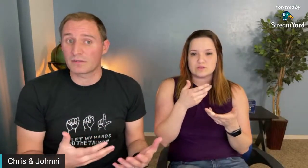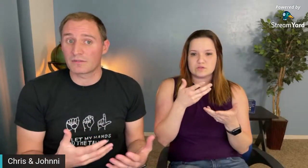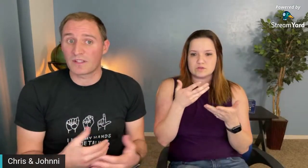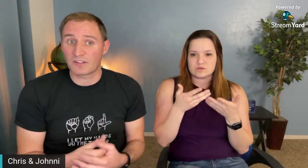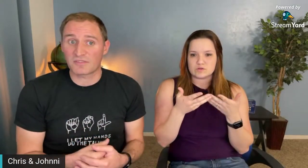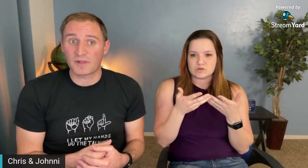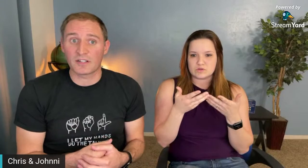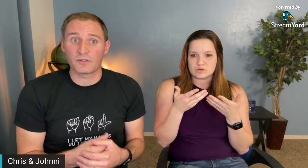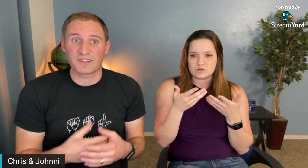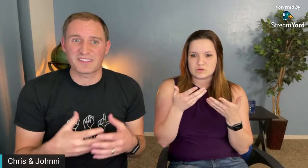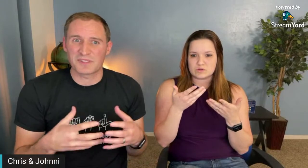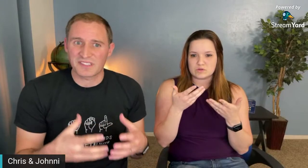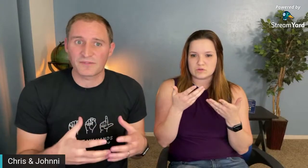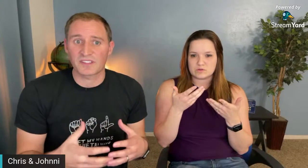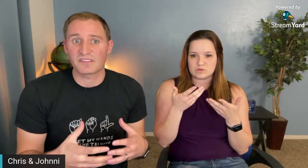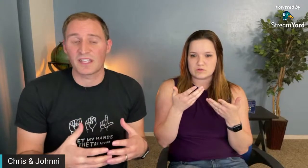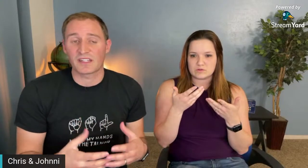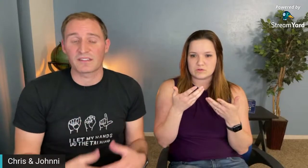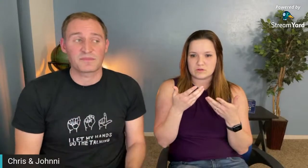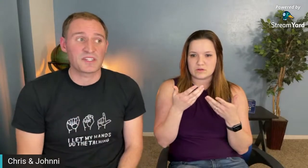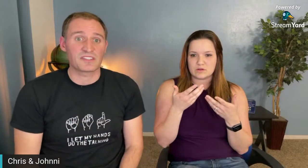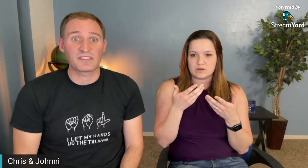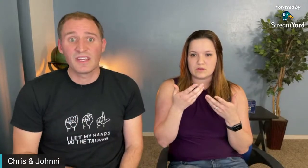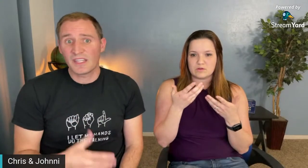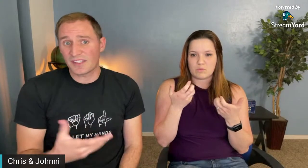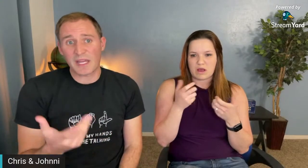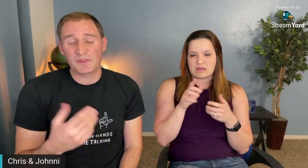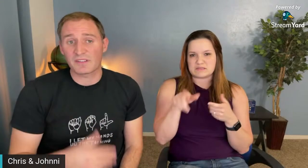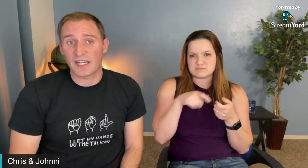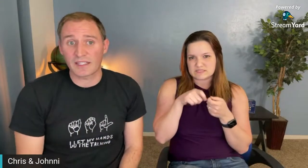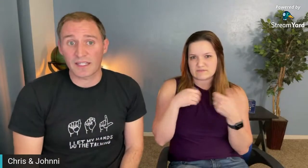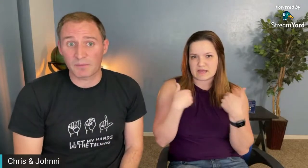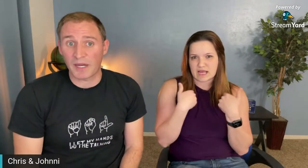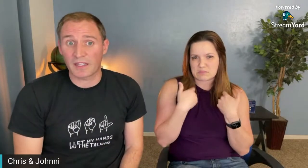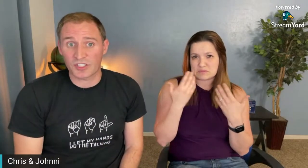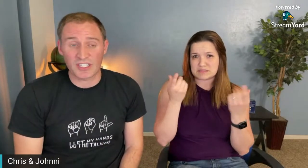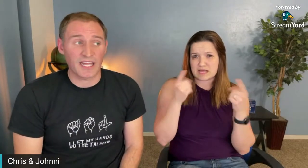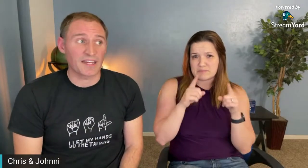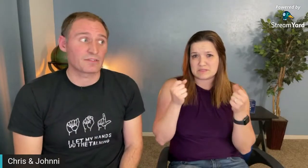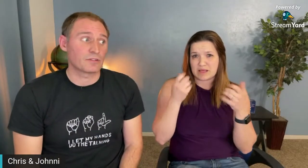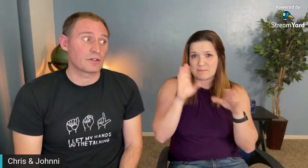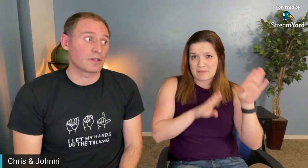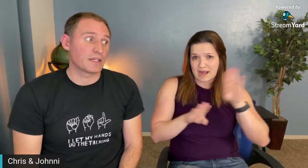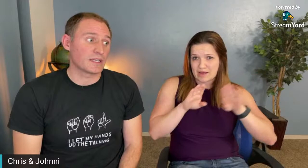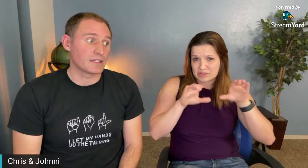to fingerspell the specific species. And this happens a lot in like biology class or in